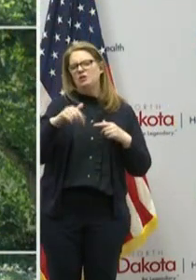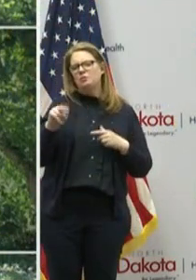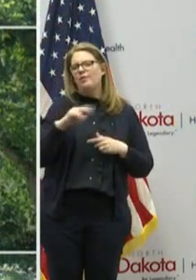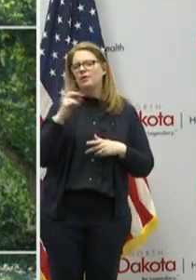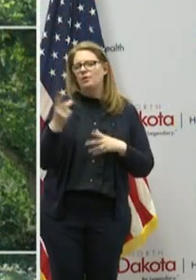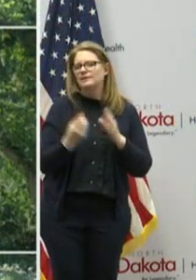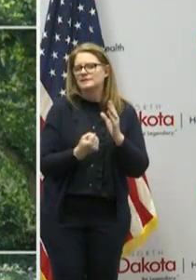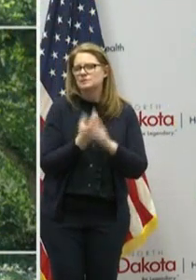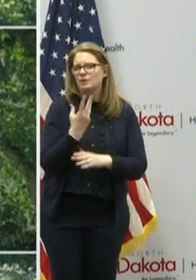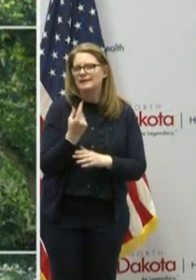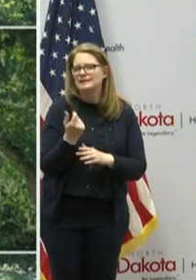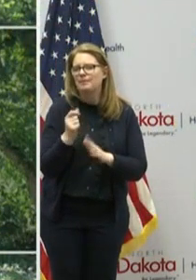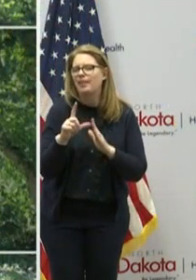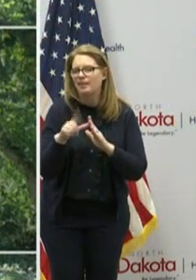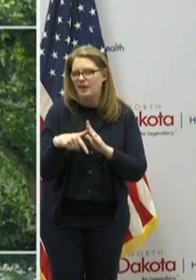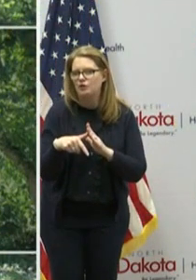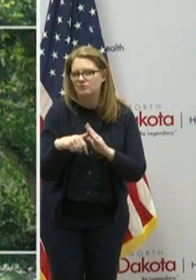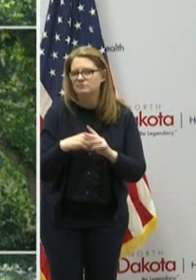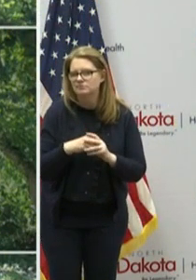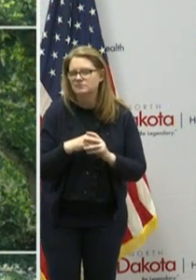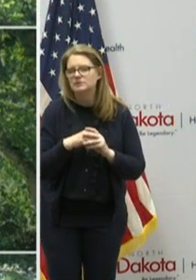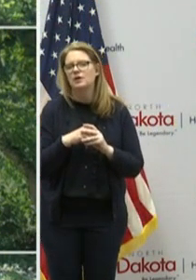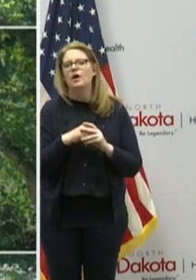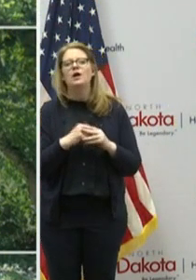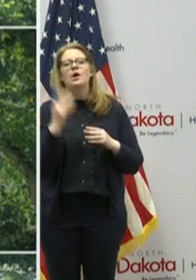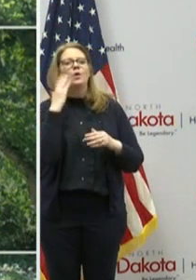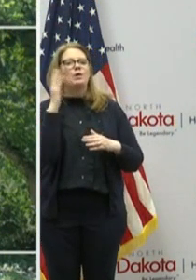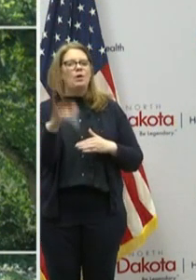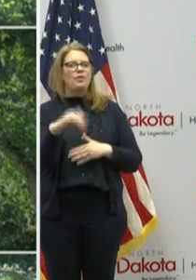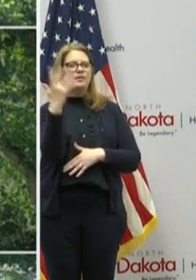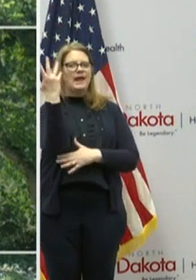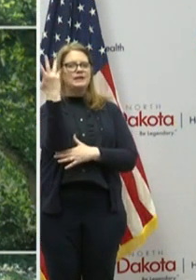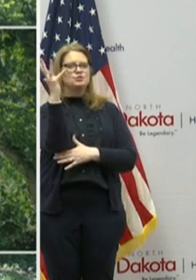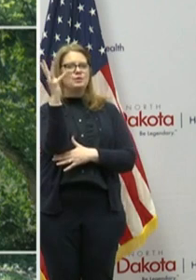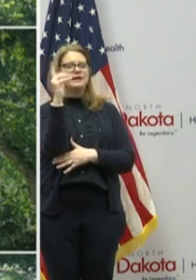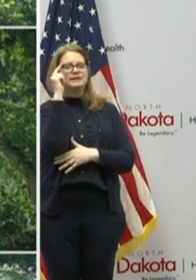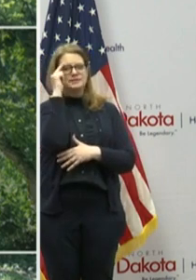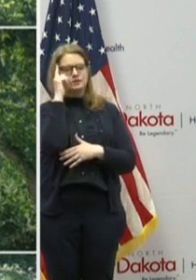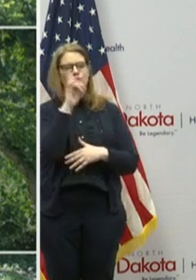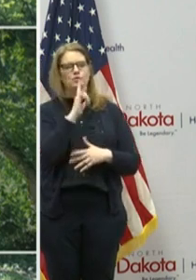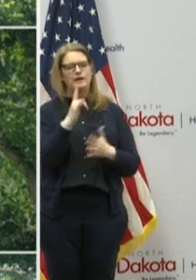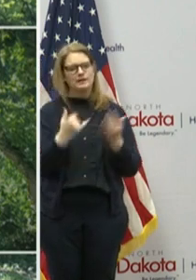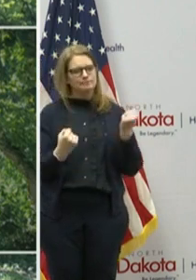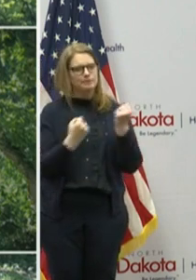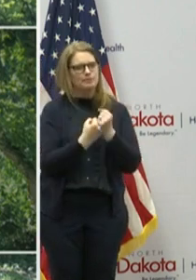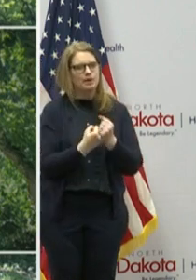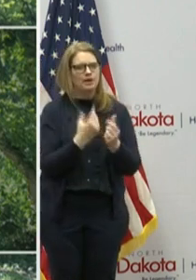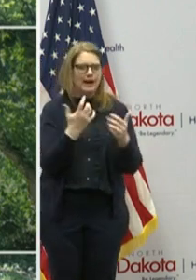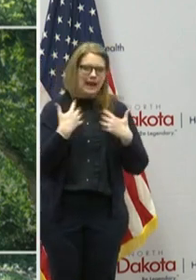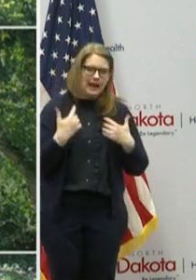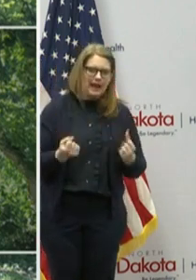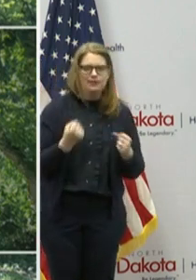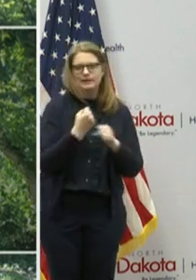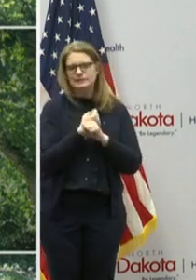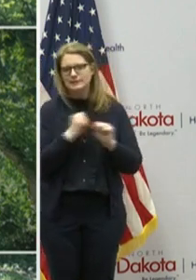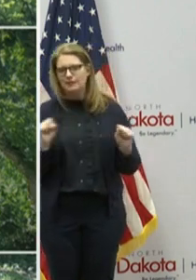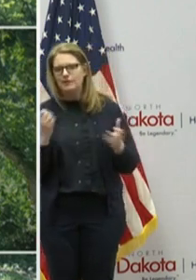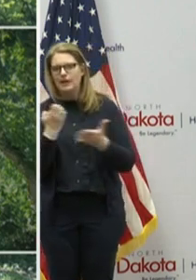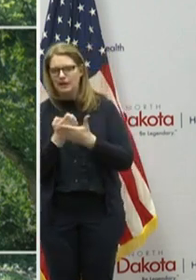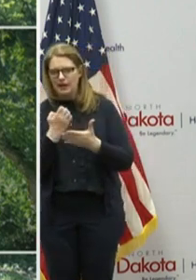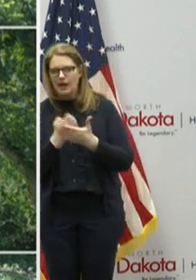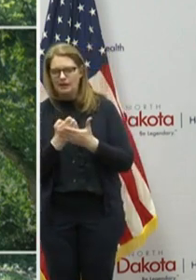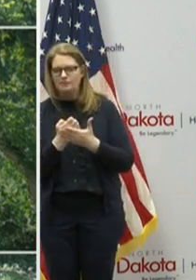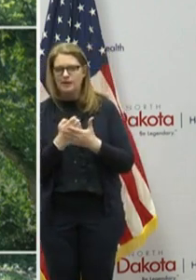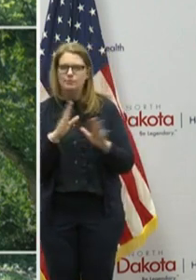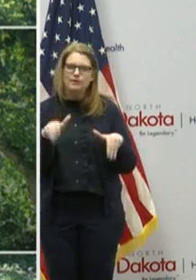North Dakota than other parts of the country. But we know that trees make direct and visible contributions to our health, our safety, and our economy by